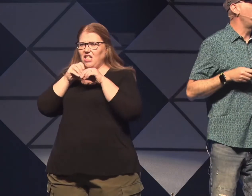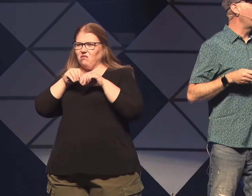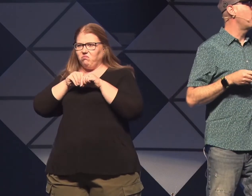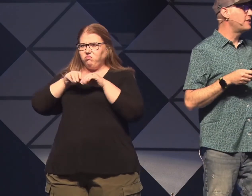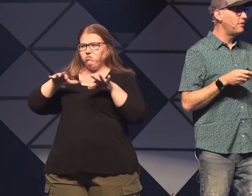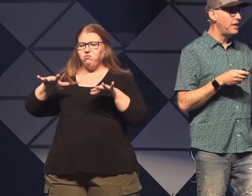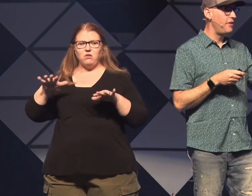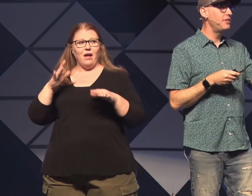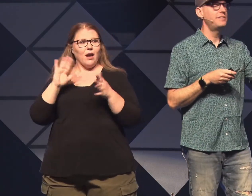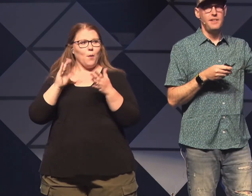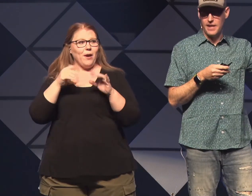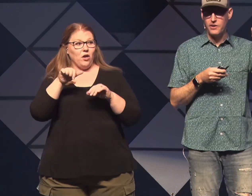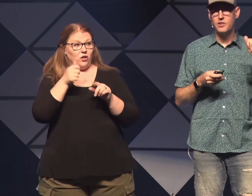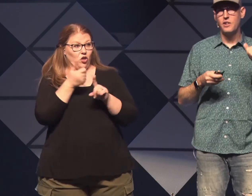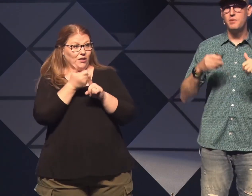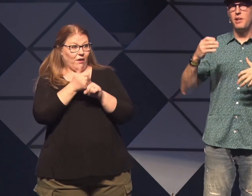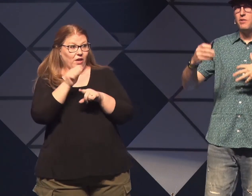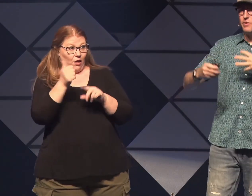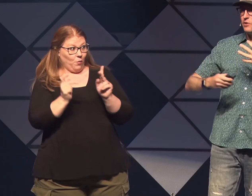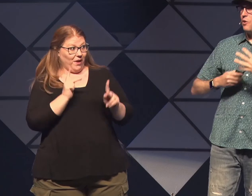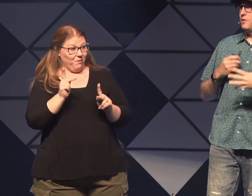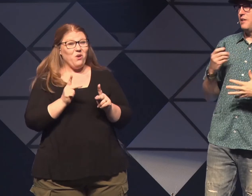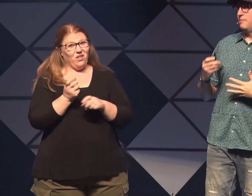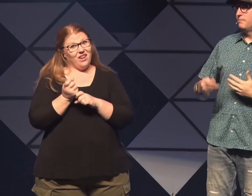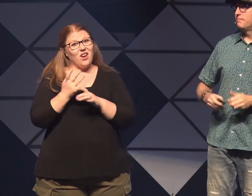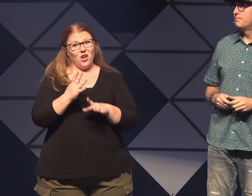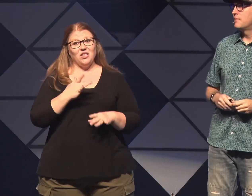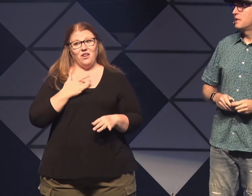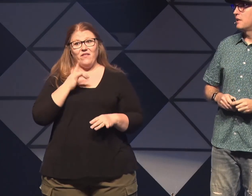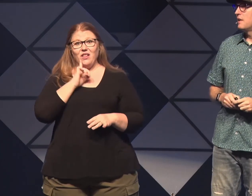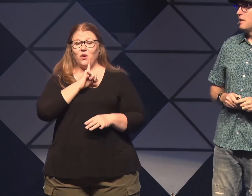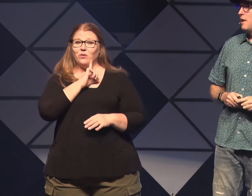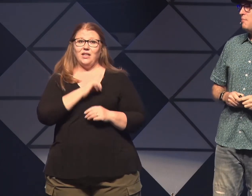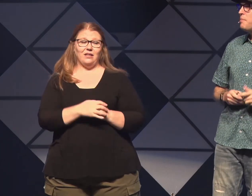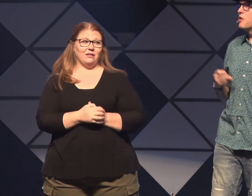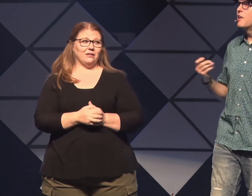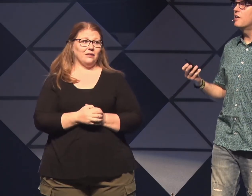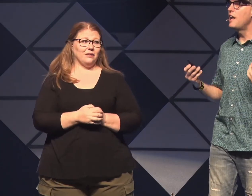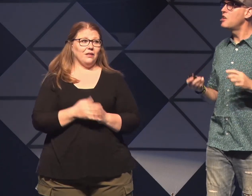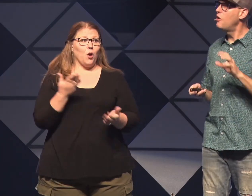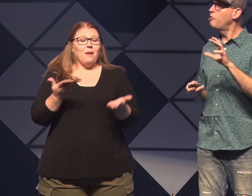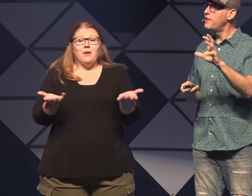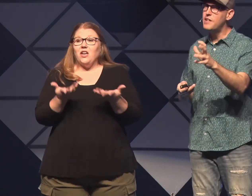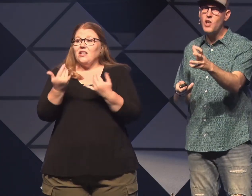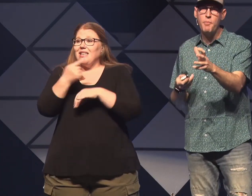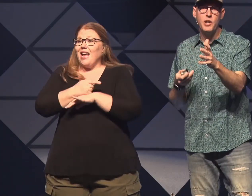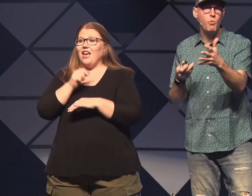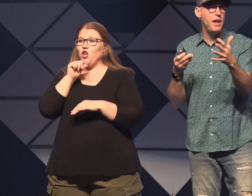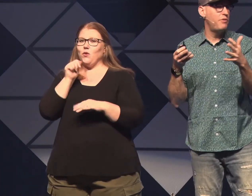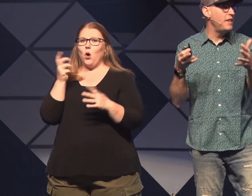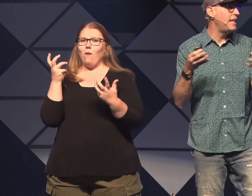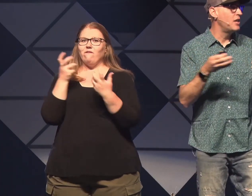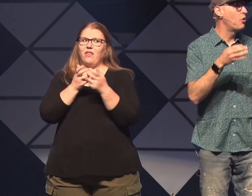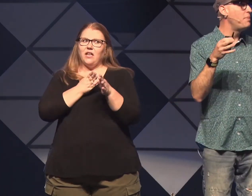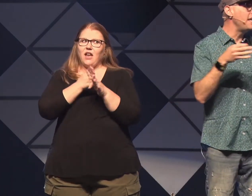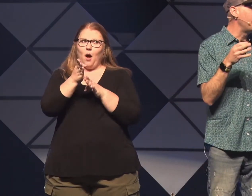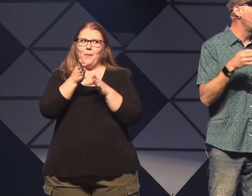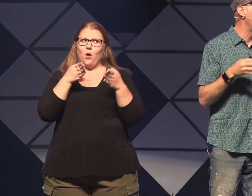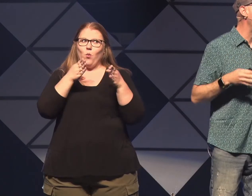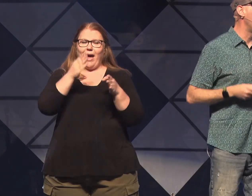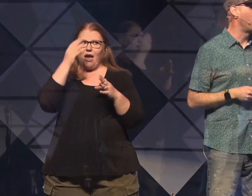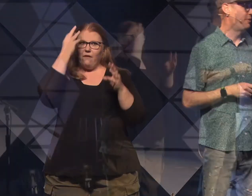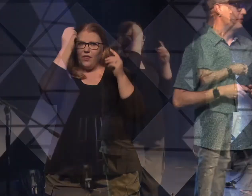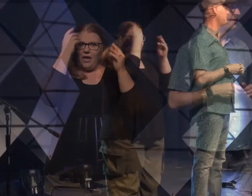ever compared yourself to others? That'll start to make you feel lonely. Maybe you're here today and you don't fit the dominant way of thinking or